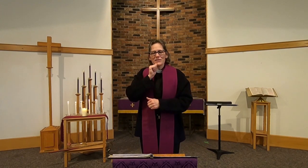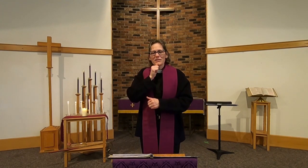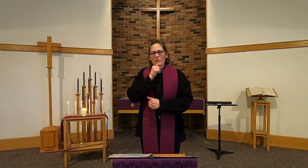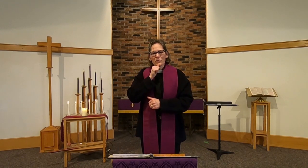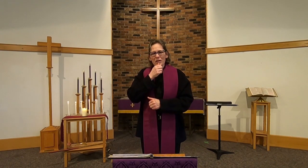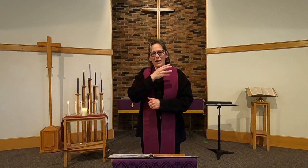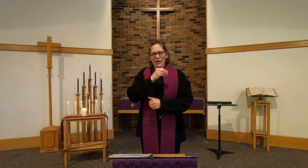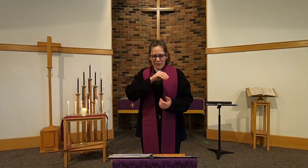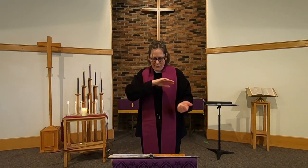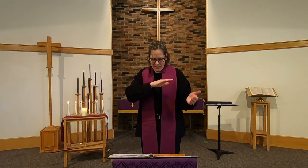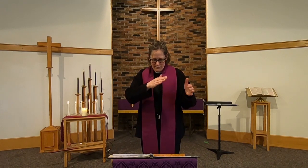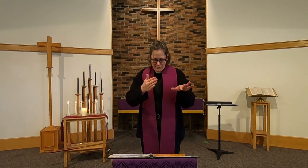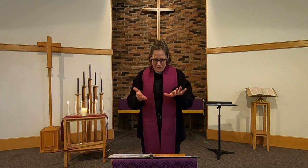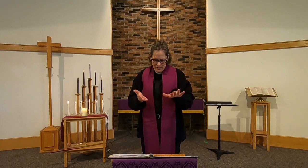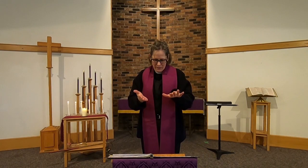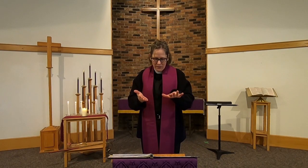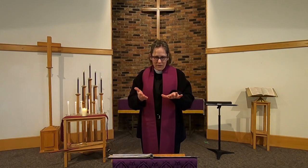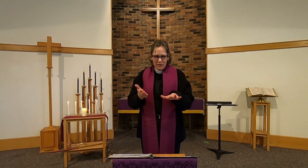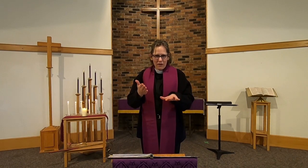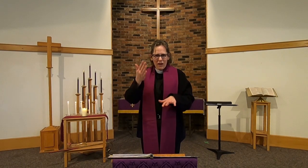suffering, and death.